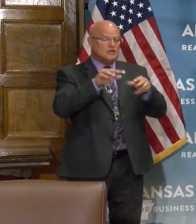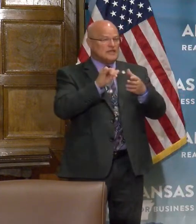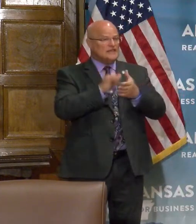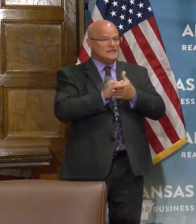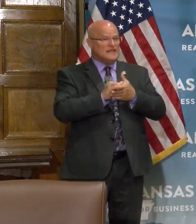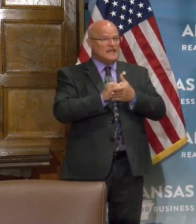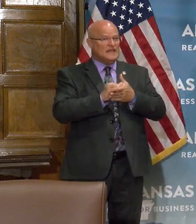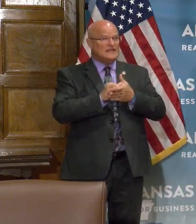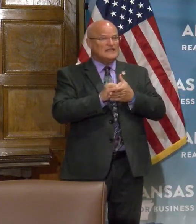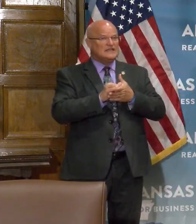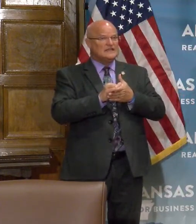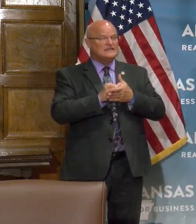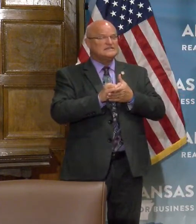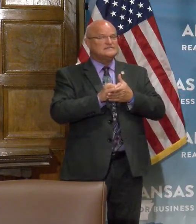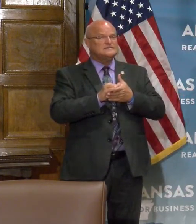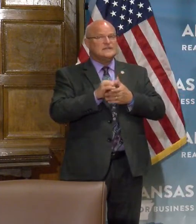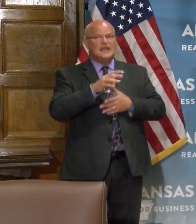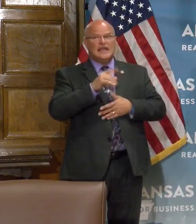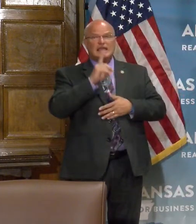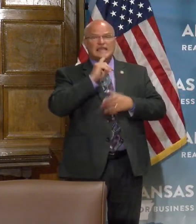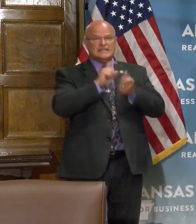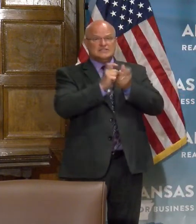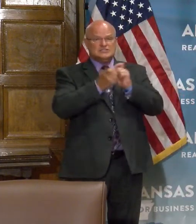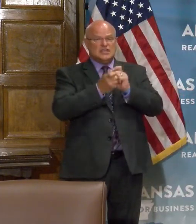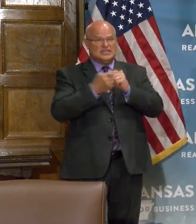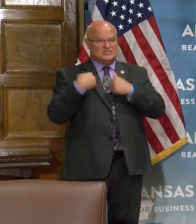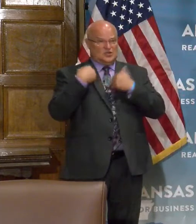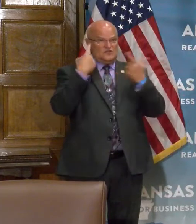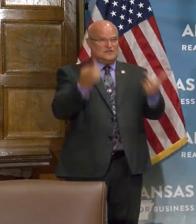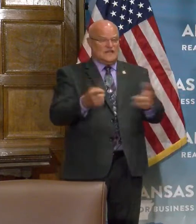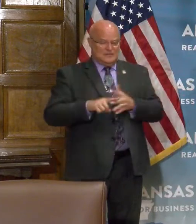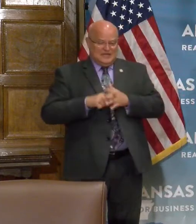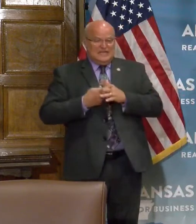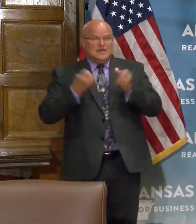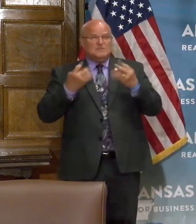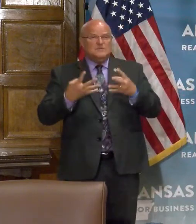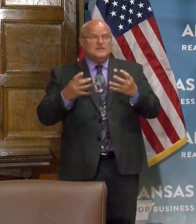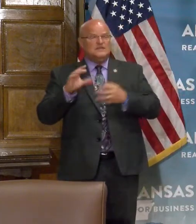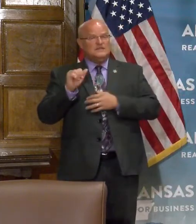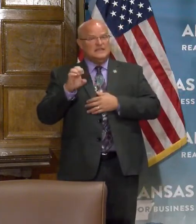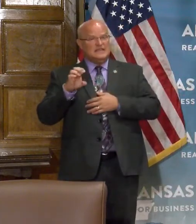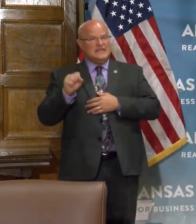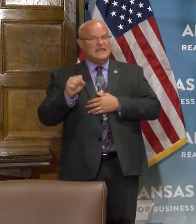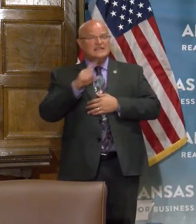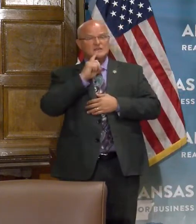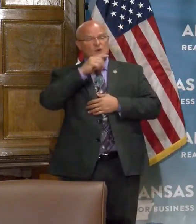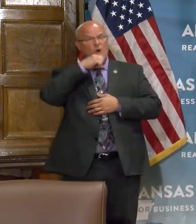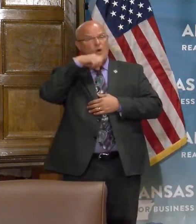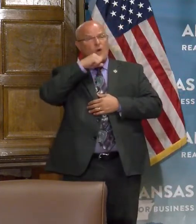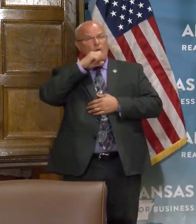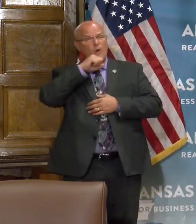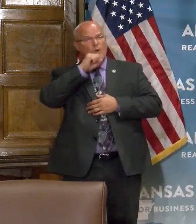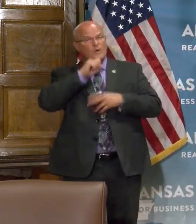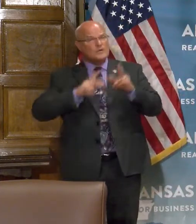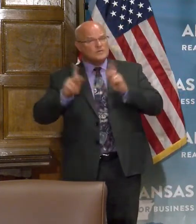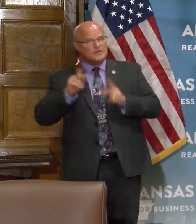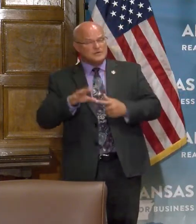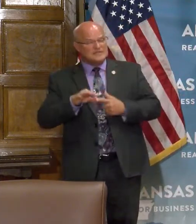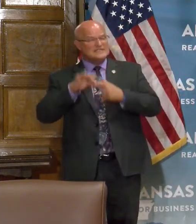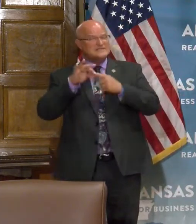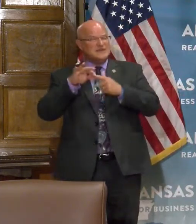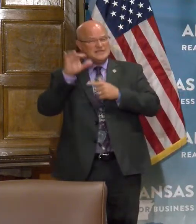that. And it has changed over time. Initially, many of our cases were older individuals,